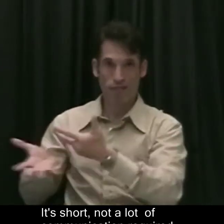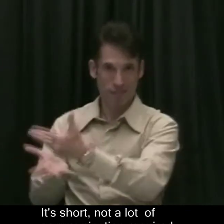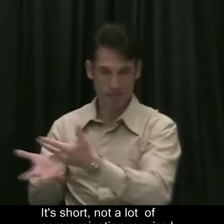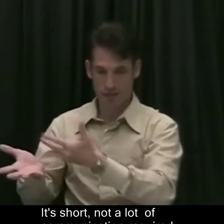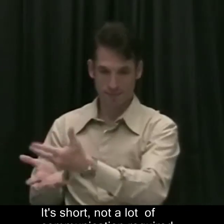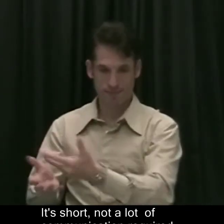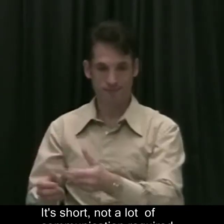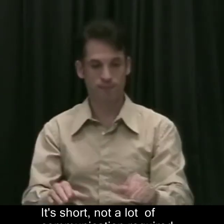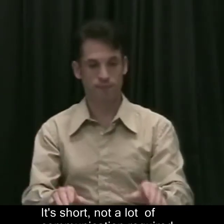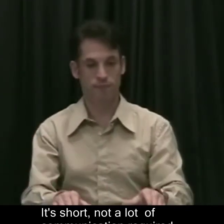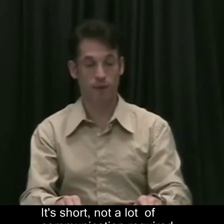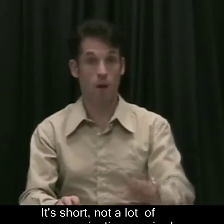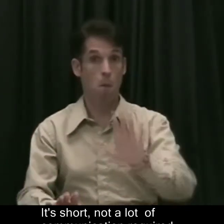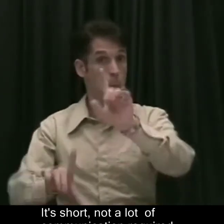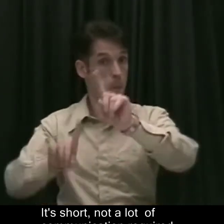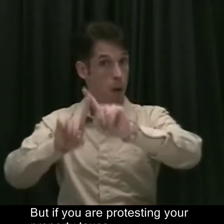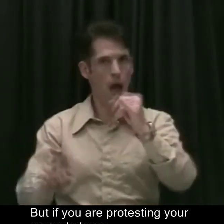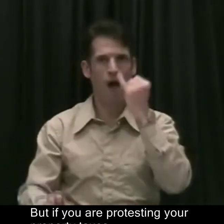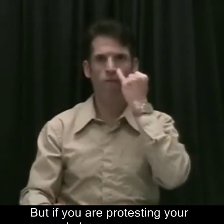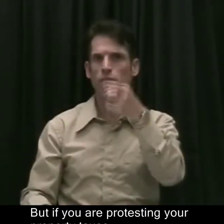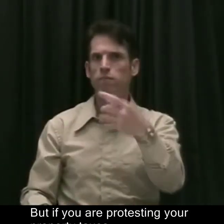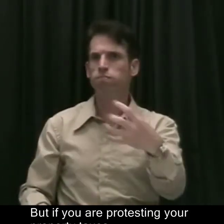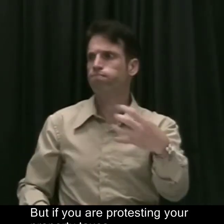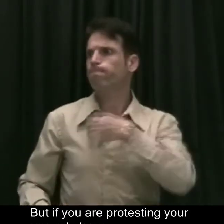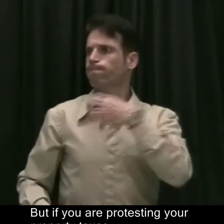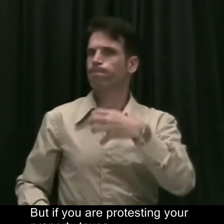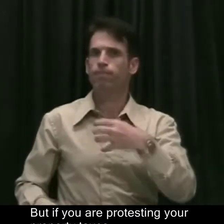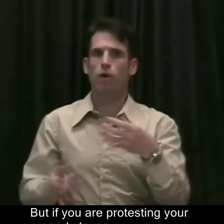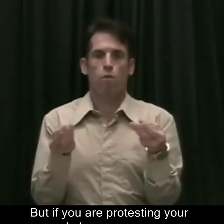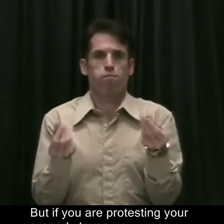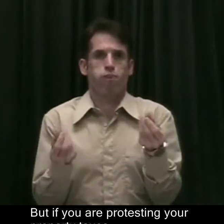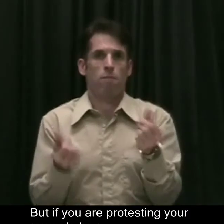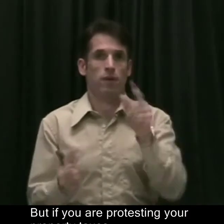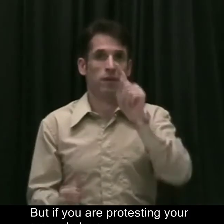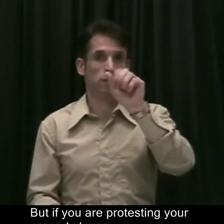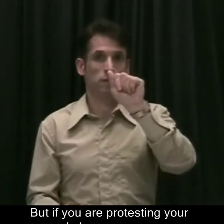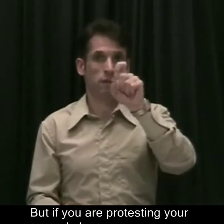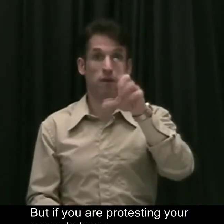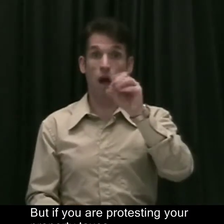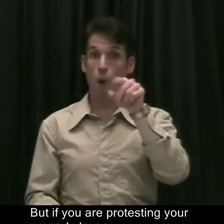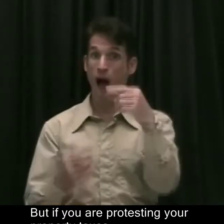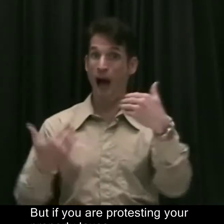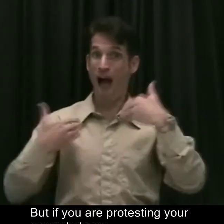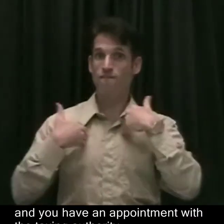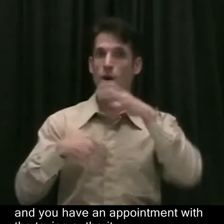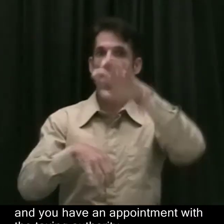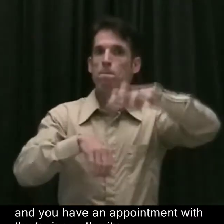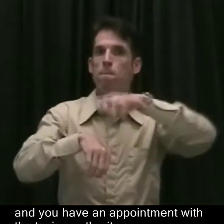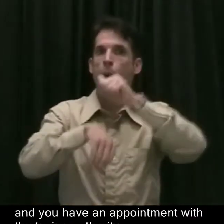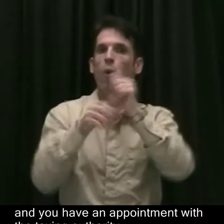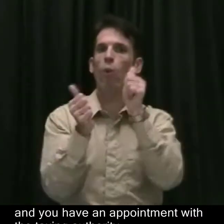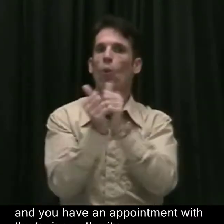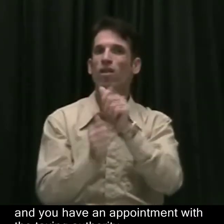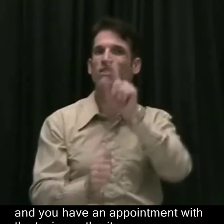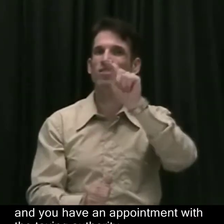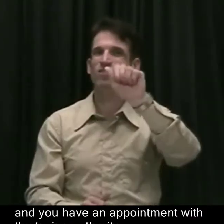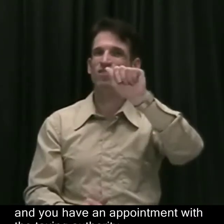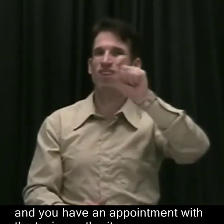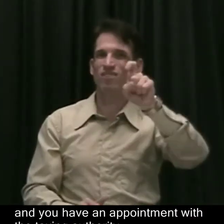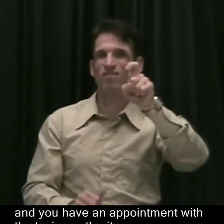required. But if you are protesting your property taxes and you have an appointment with the taxing